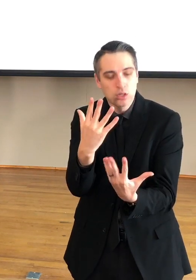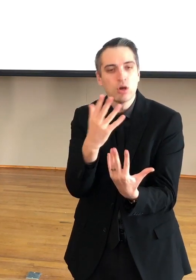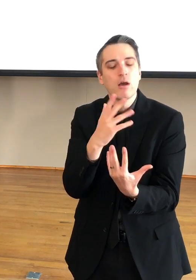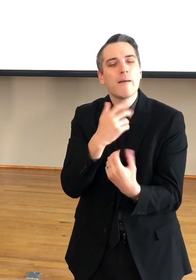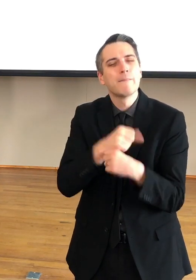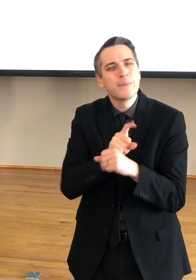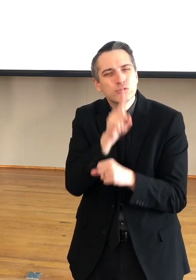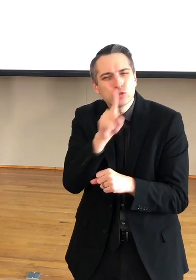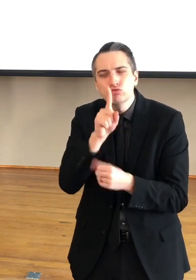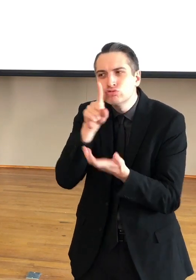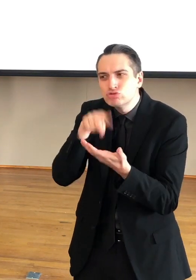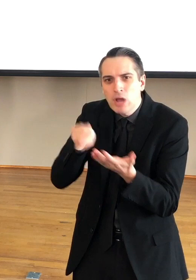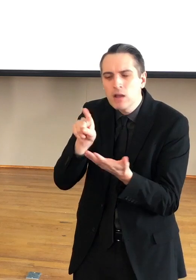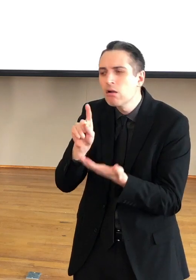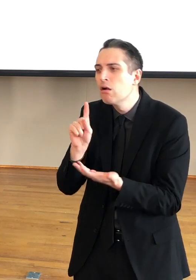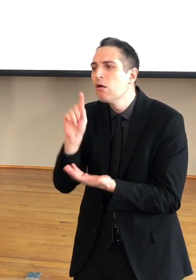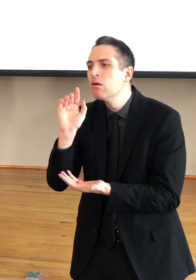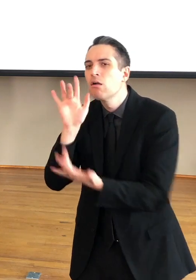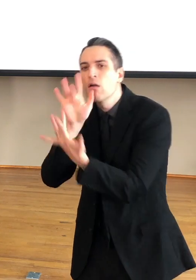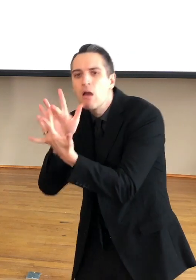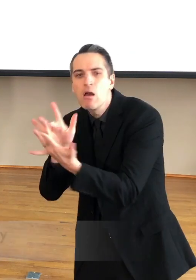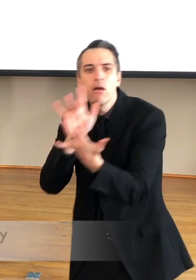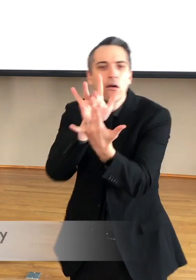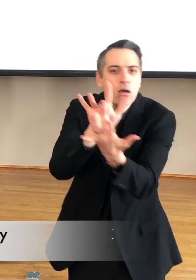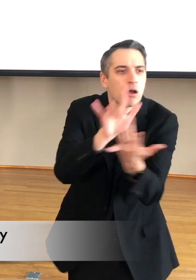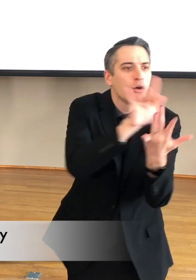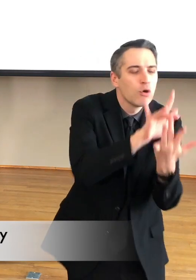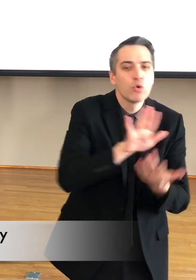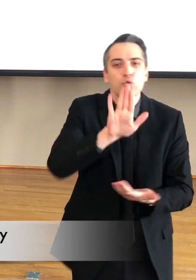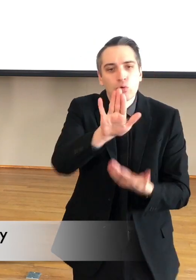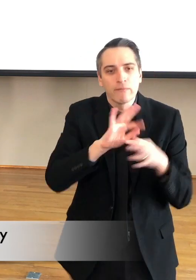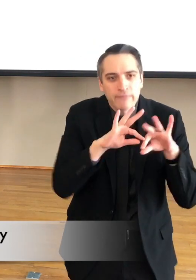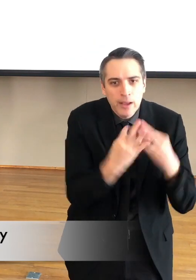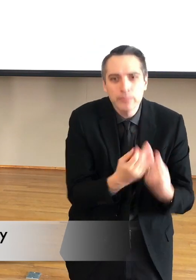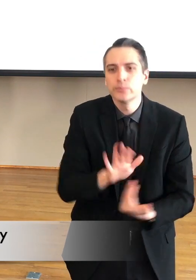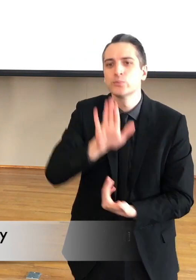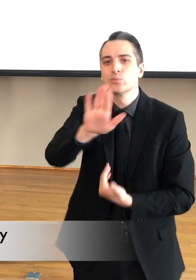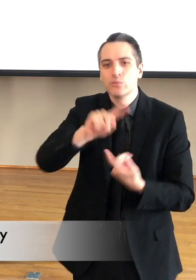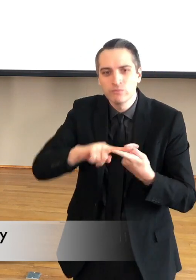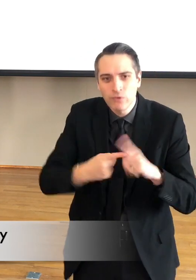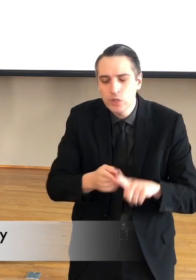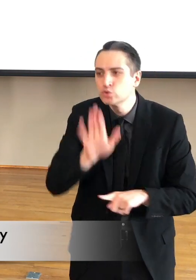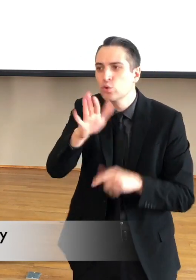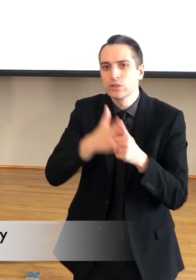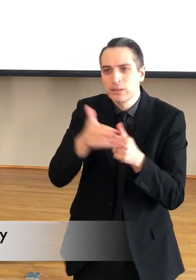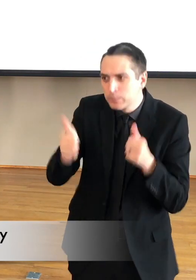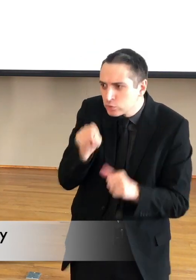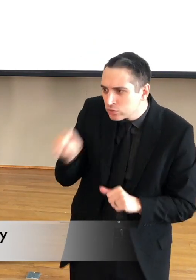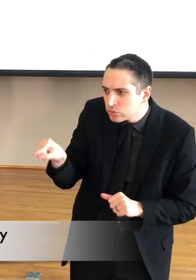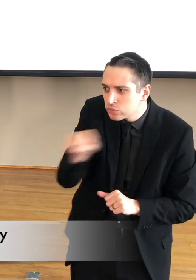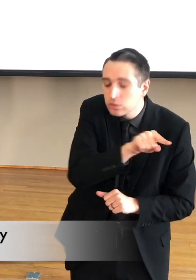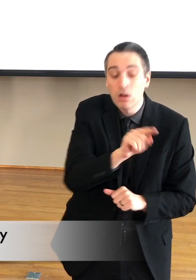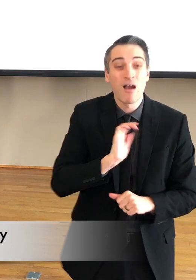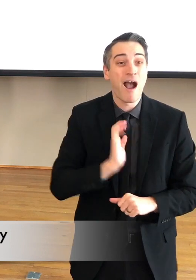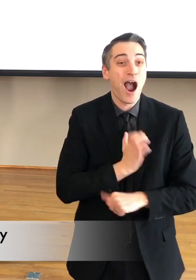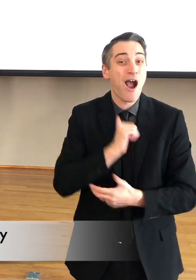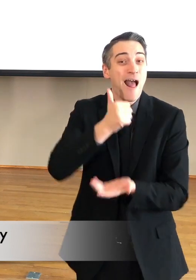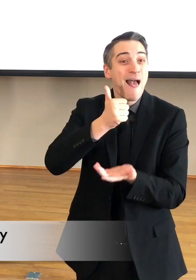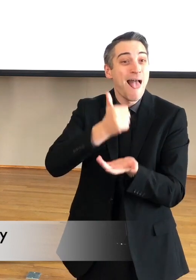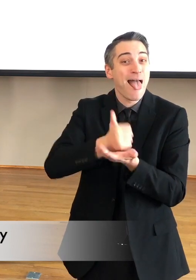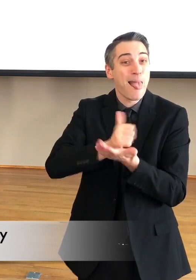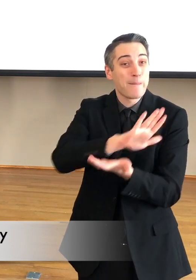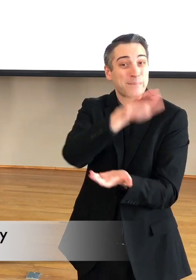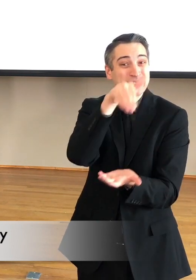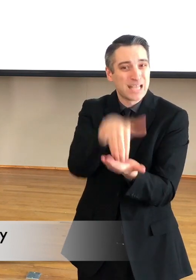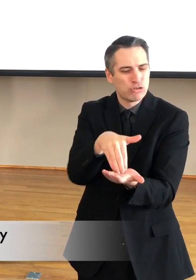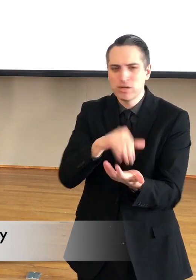your friends and your neighbors or your family members and make sure you reach out to make sure that they're okay. Our help centers, it's not a municipal